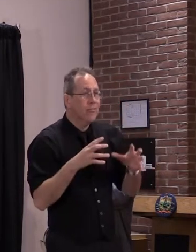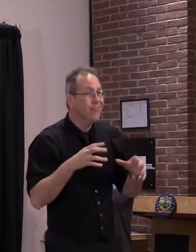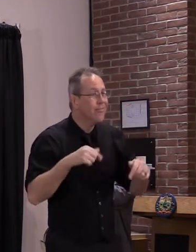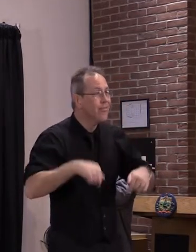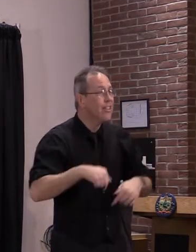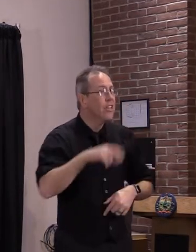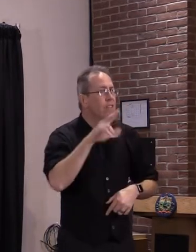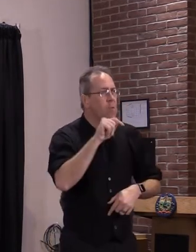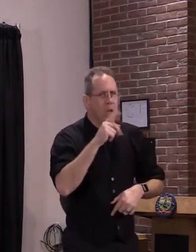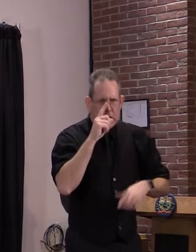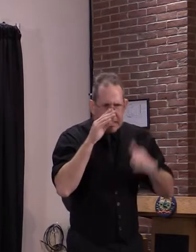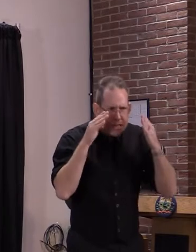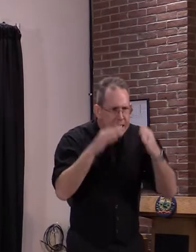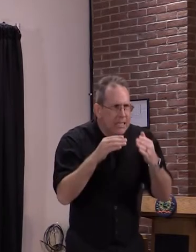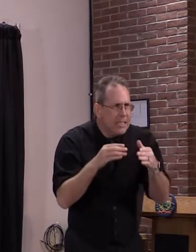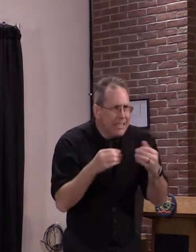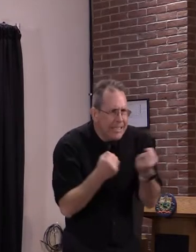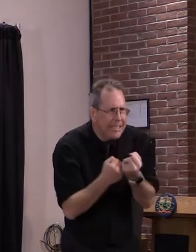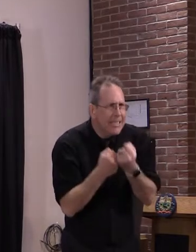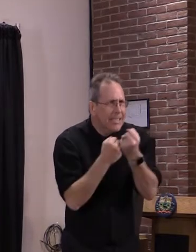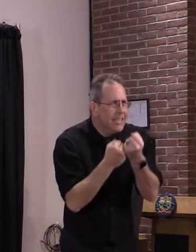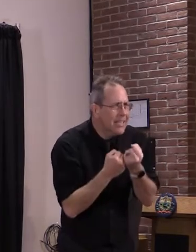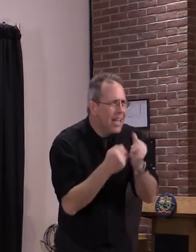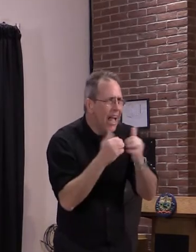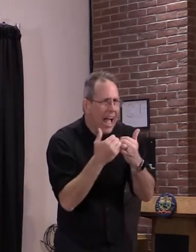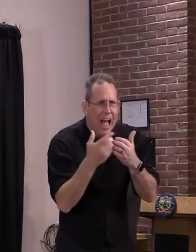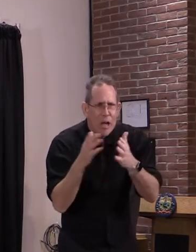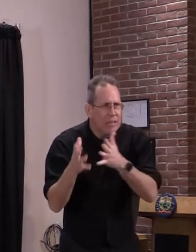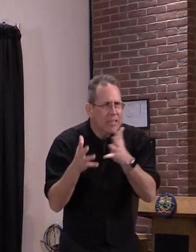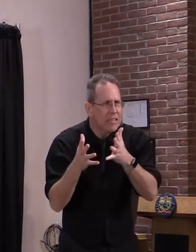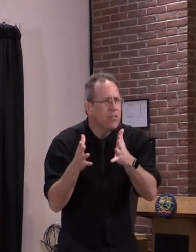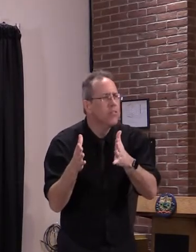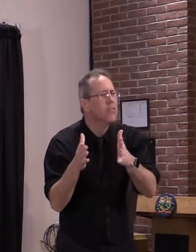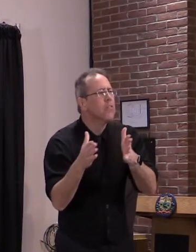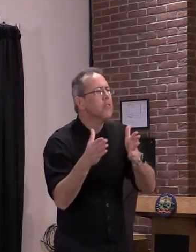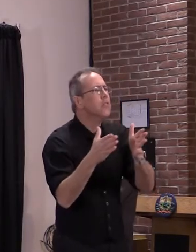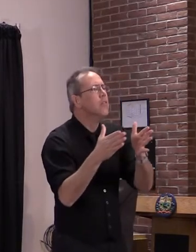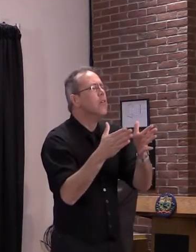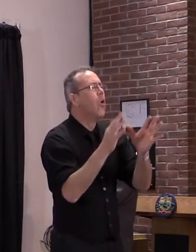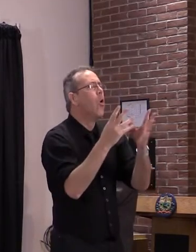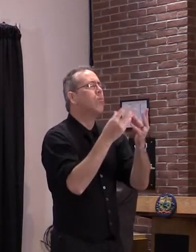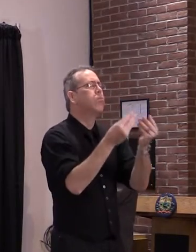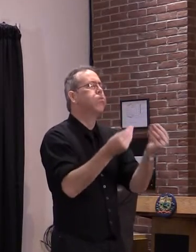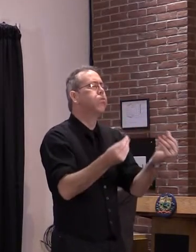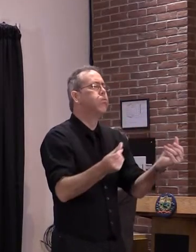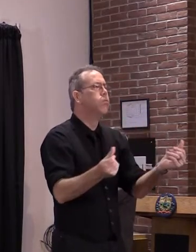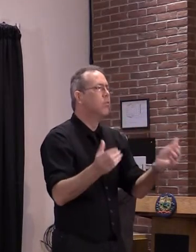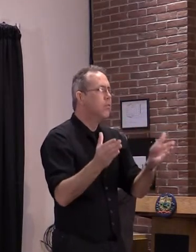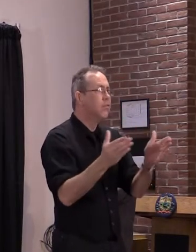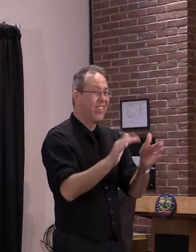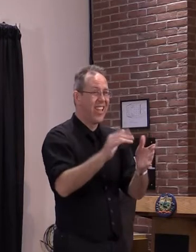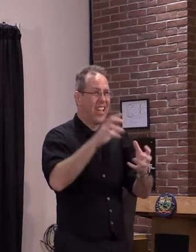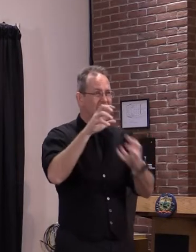that is receding for hopefully a longer than a moment into the background,